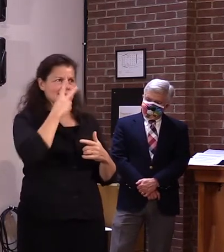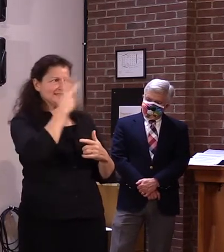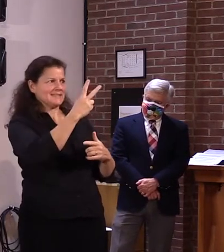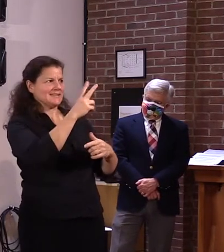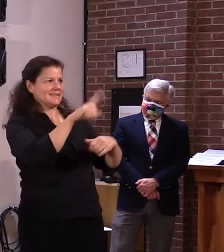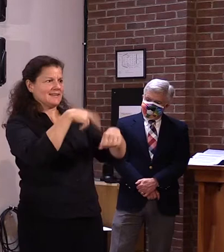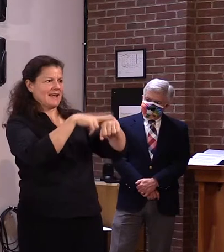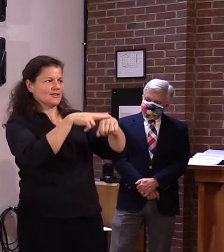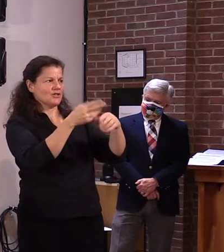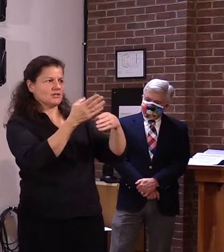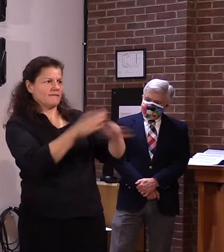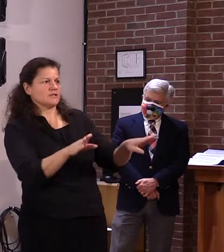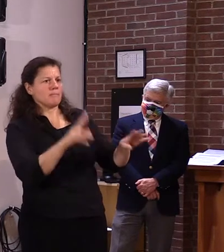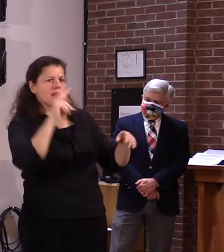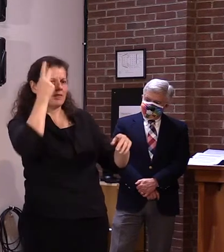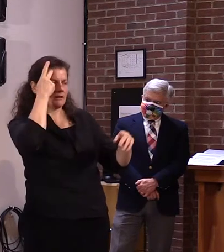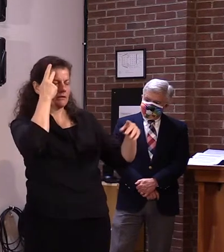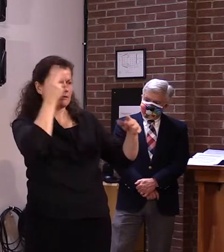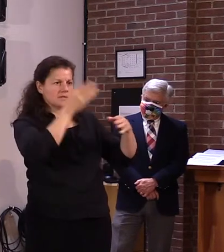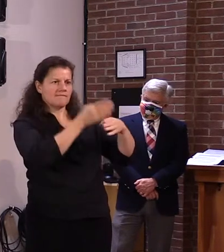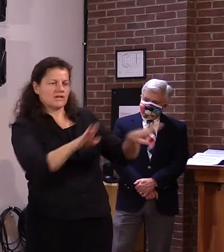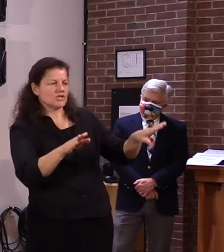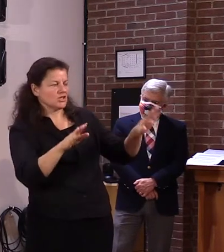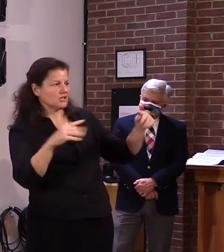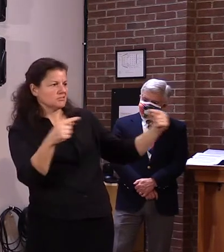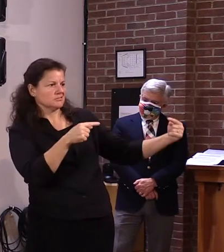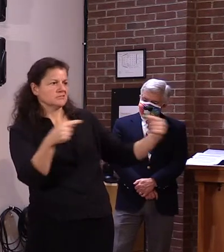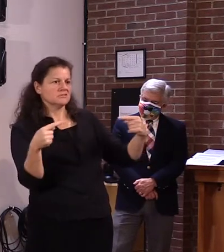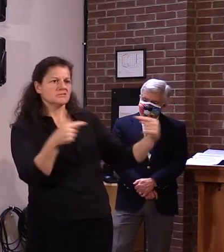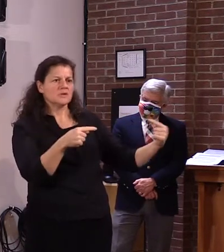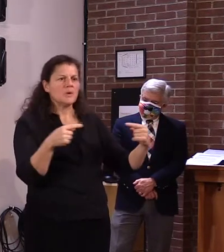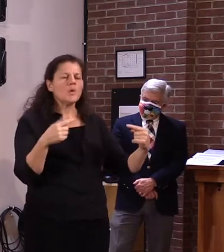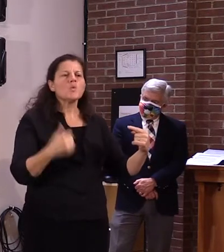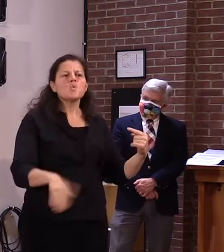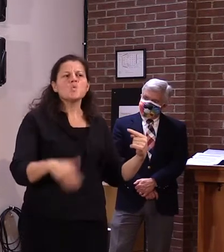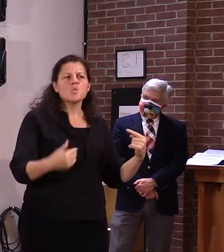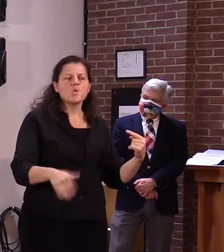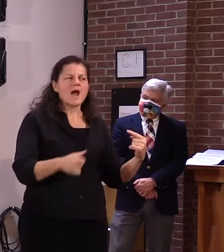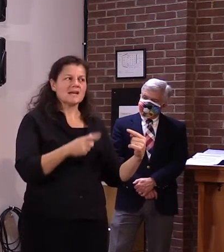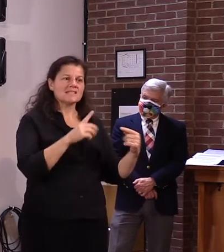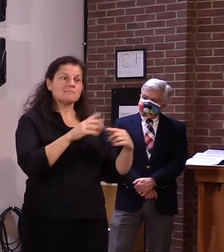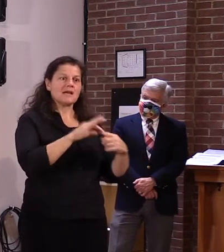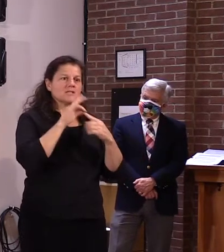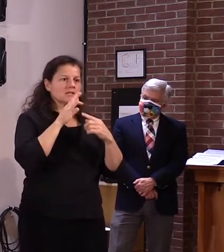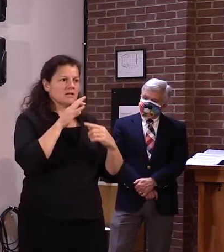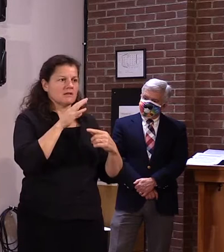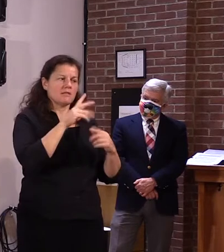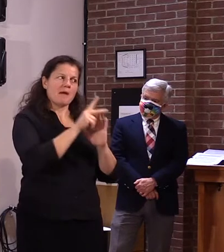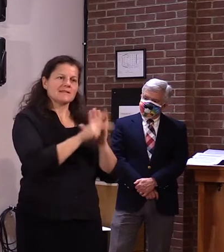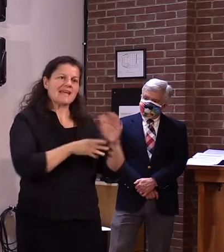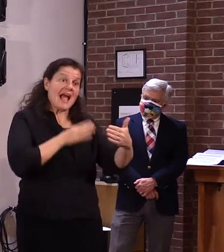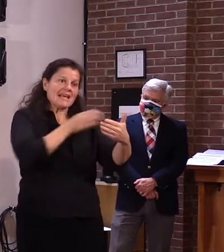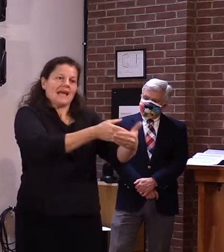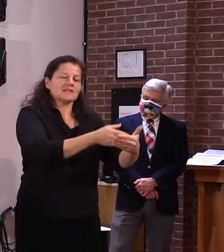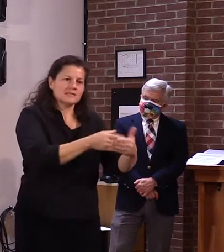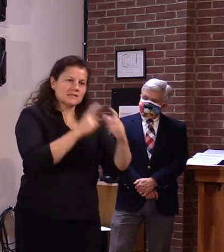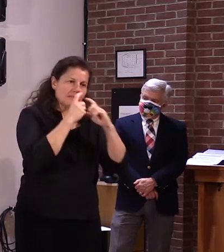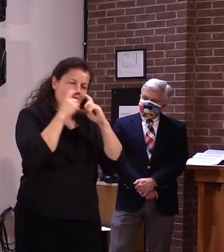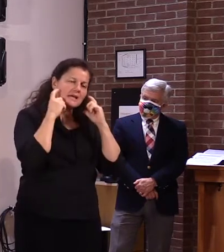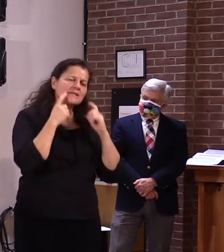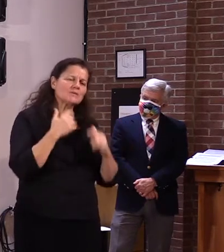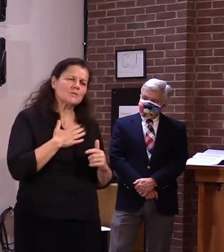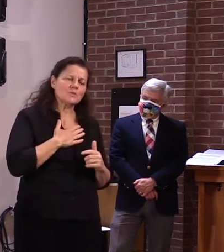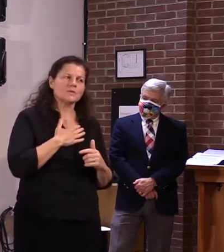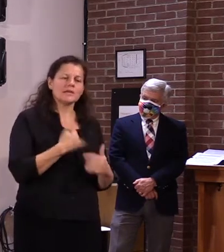this political division due to this mask policy in particular, and how dangerous that really is, because